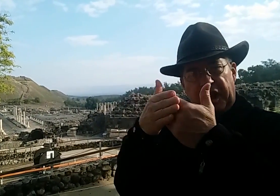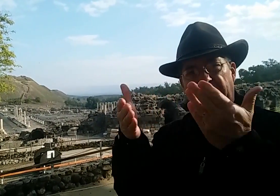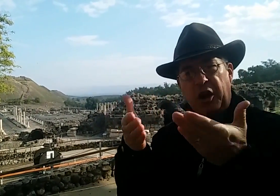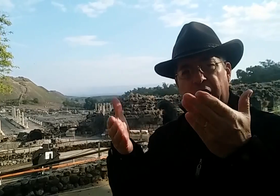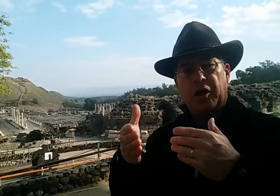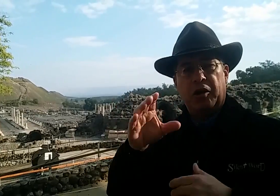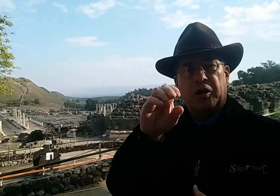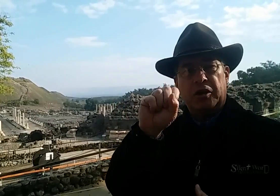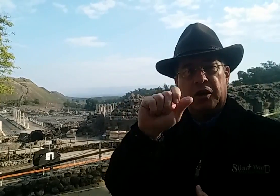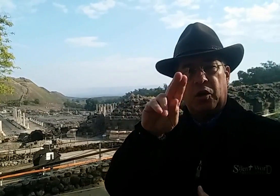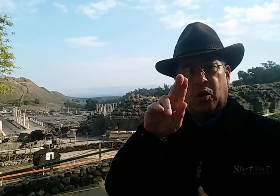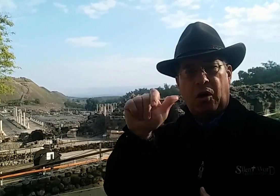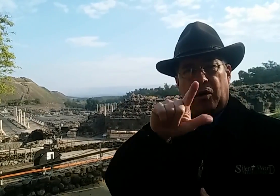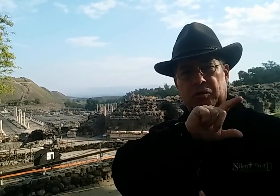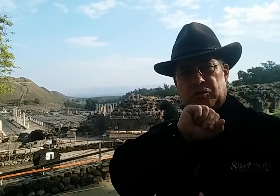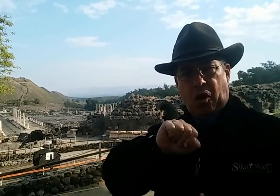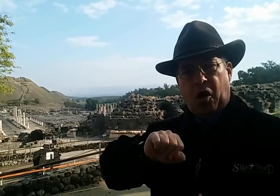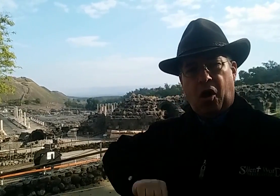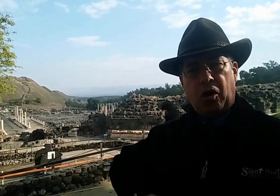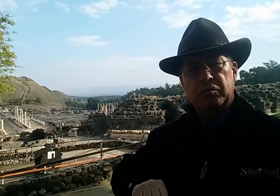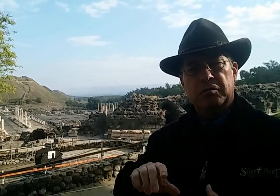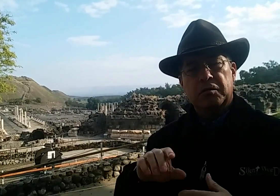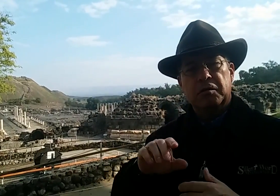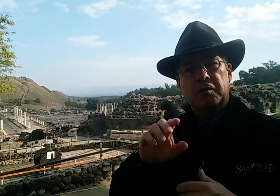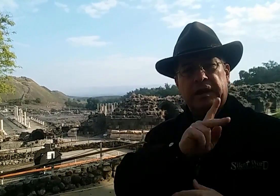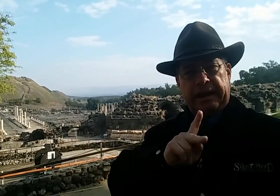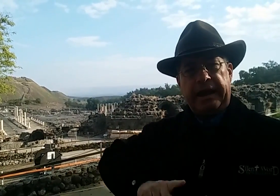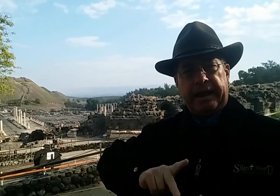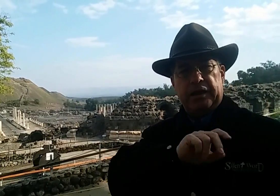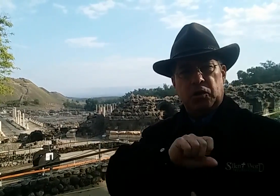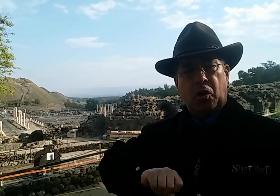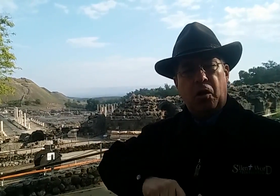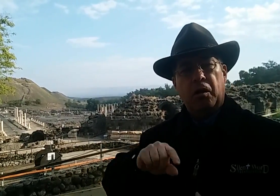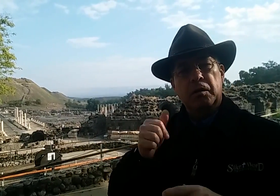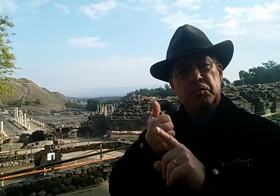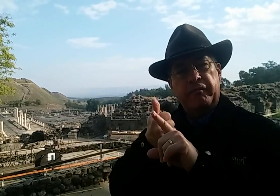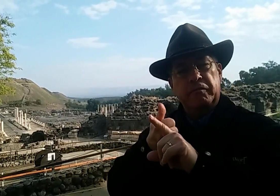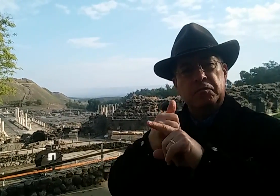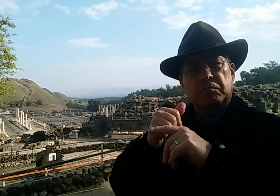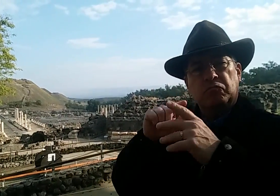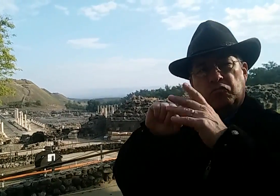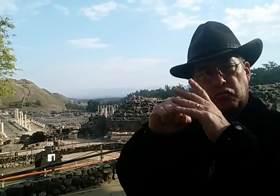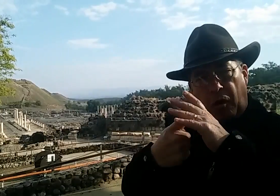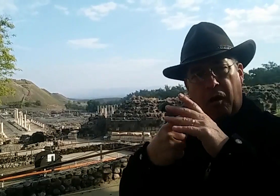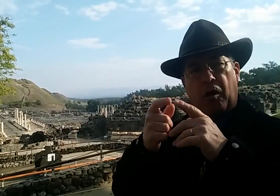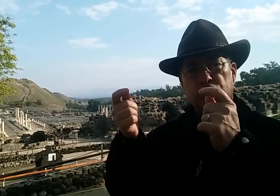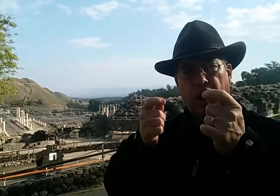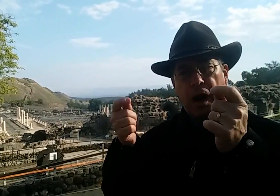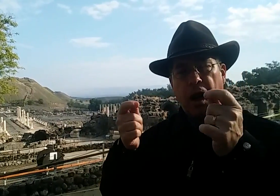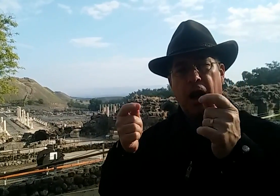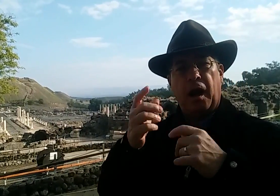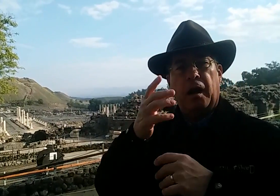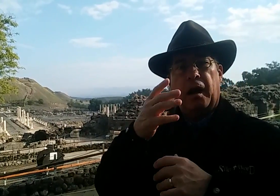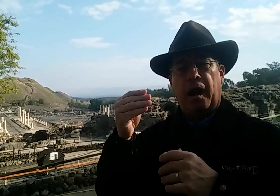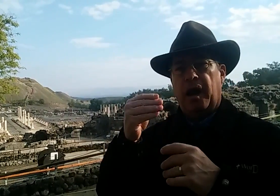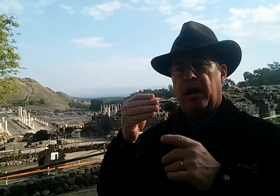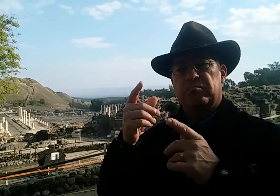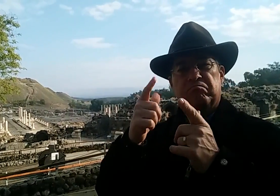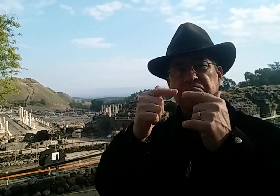Now, this area, the area of Saul, King Saul, would have been, during